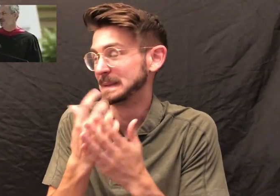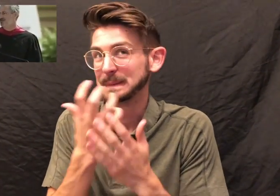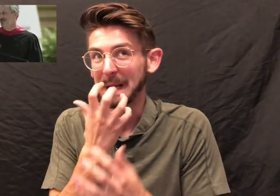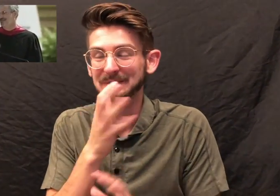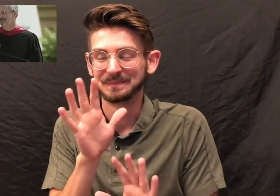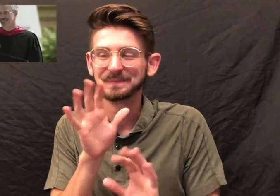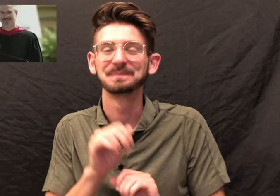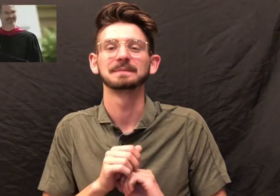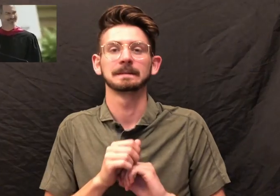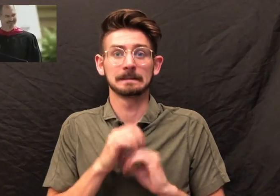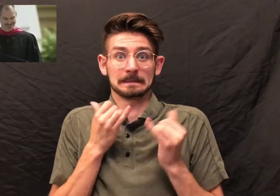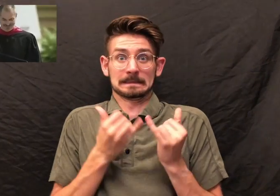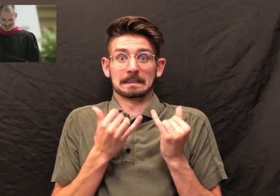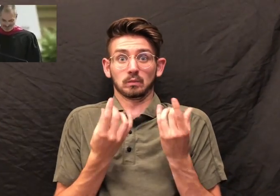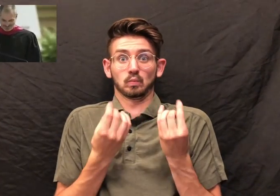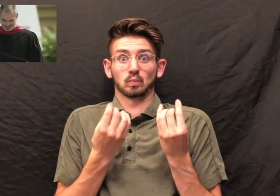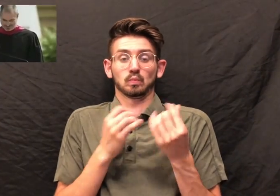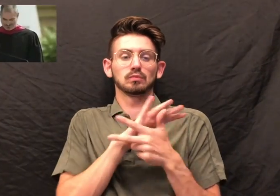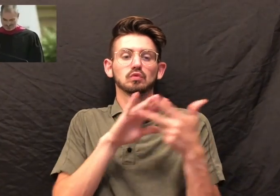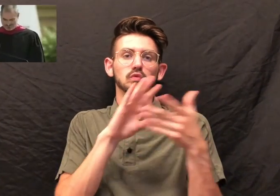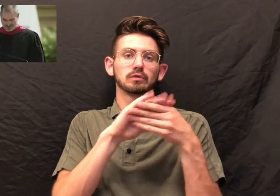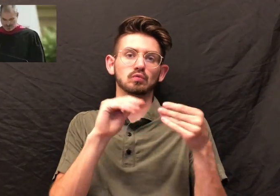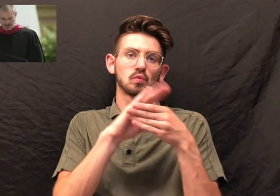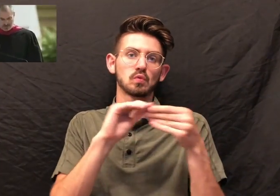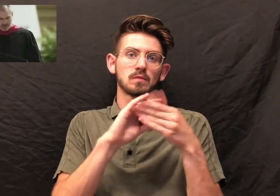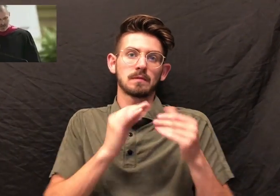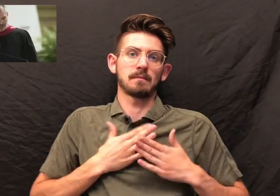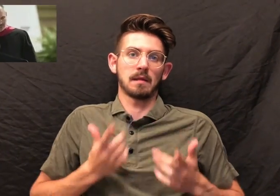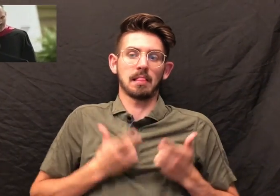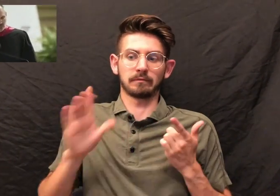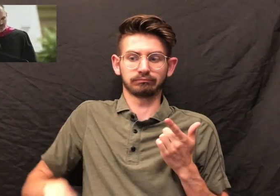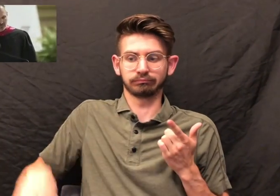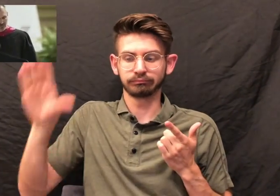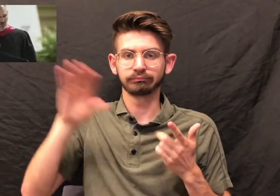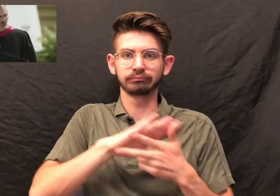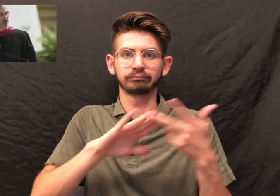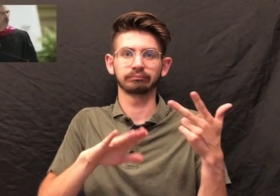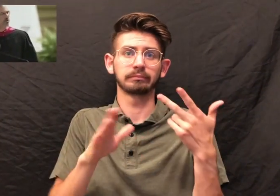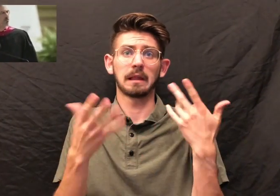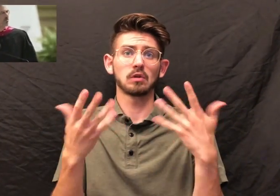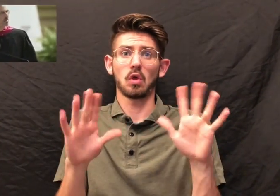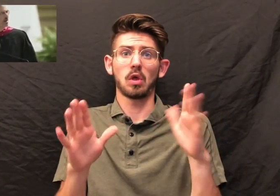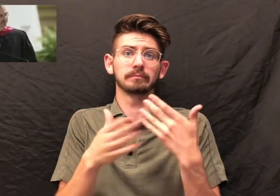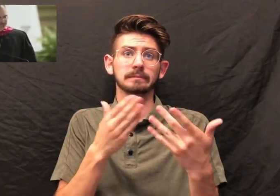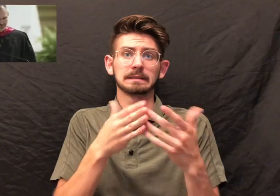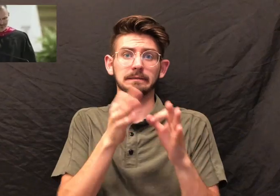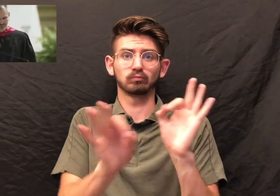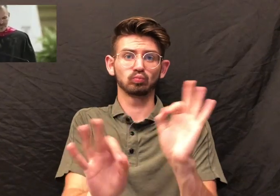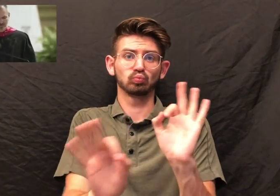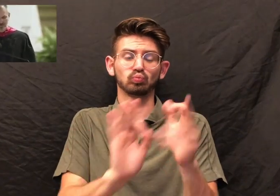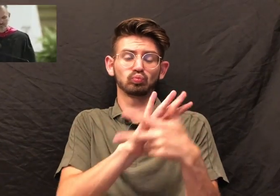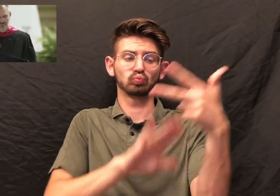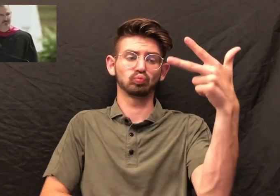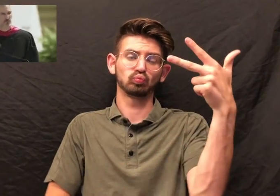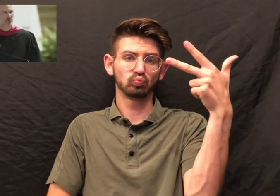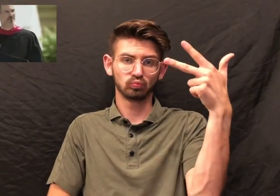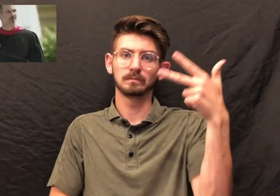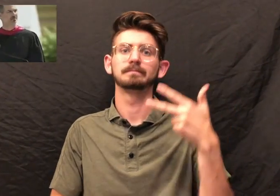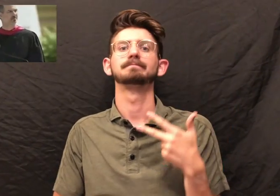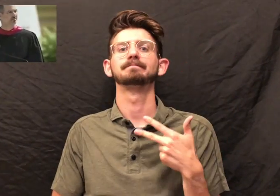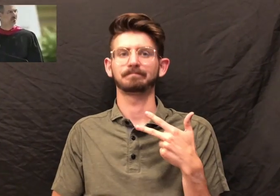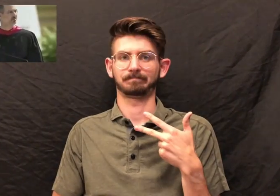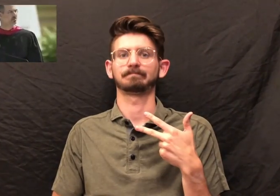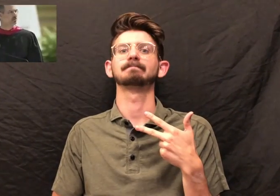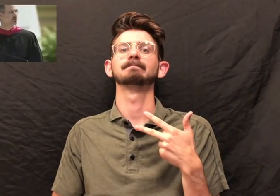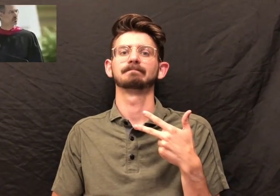Today, I want to tell you 3 stories from my life. That's it. No big deal. Just 3 stories. The